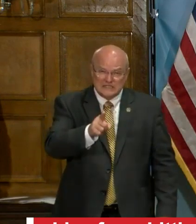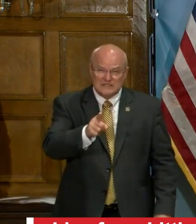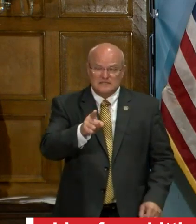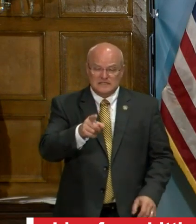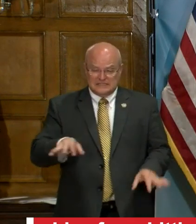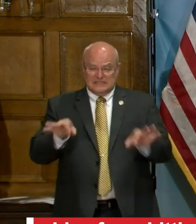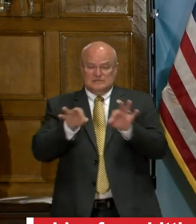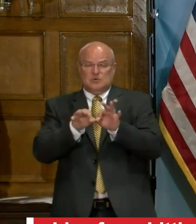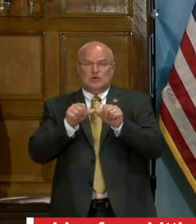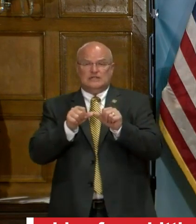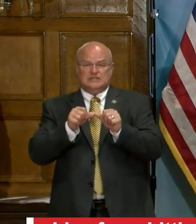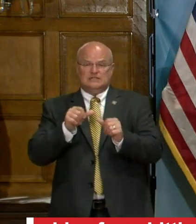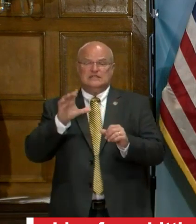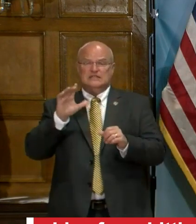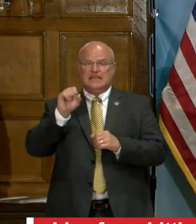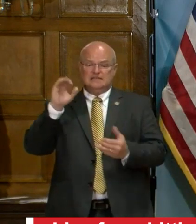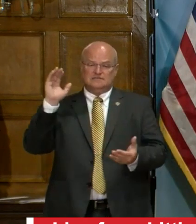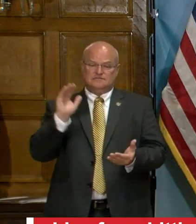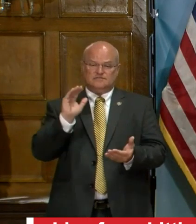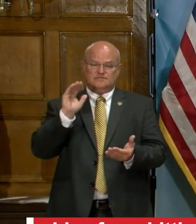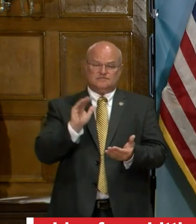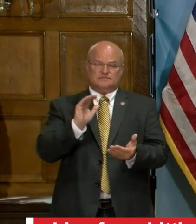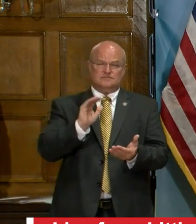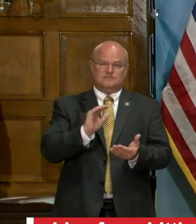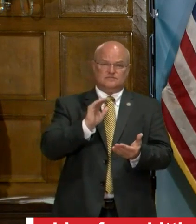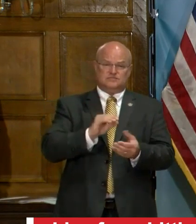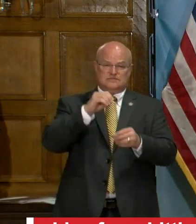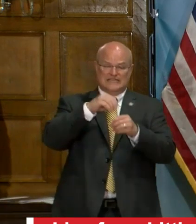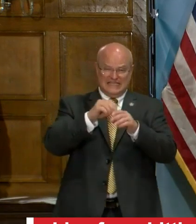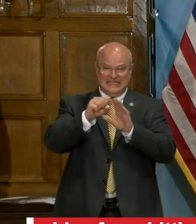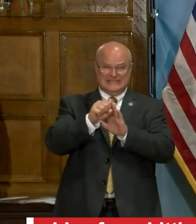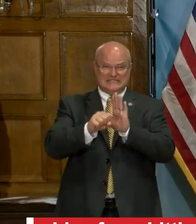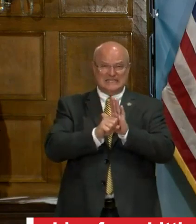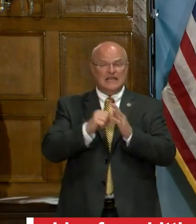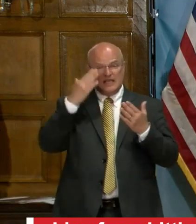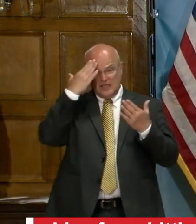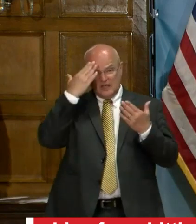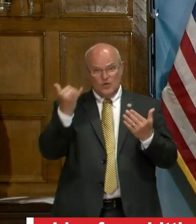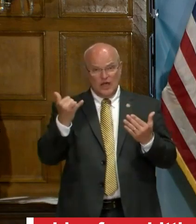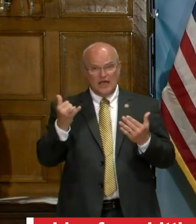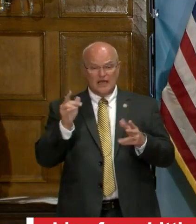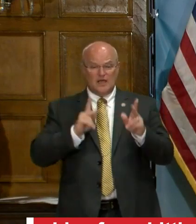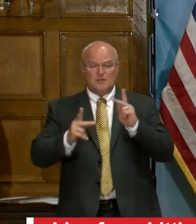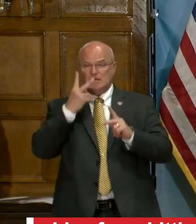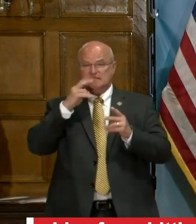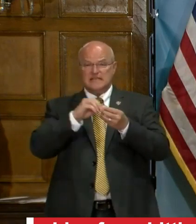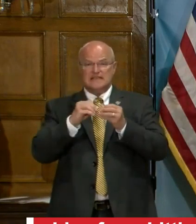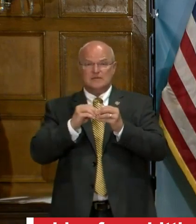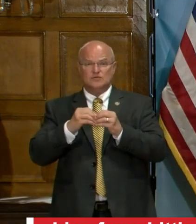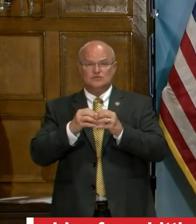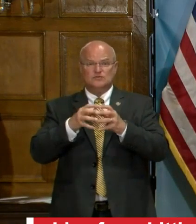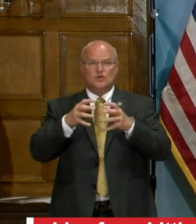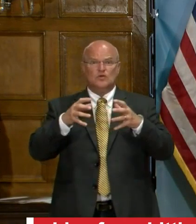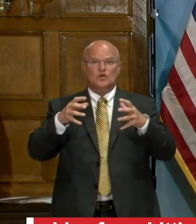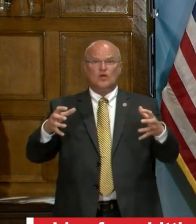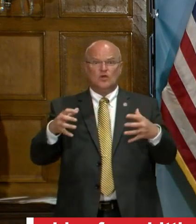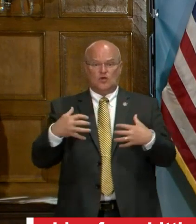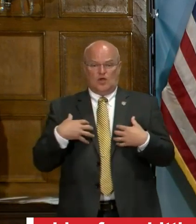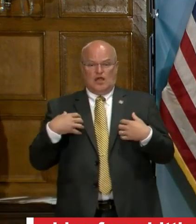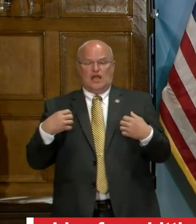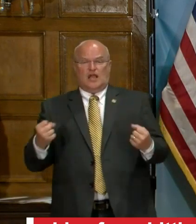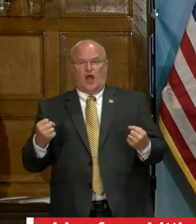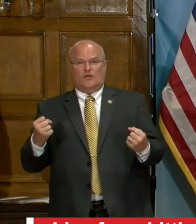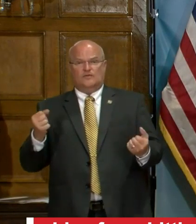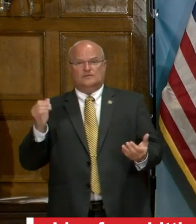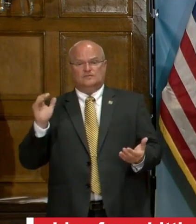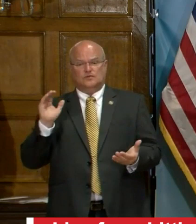important that we continue to reduce cases and case numbers in the state, because as people see these numbers grow, confidence is